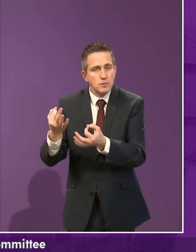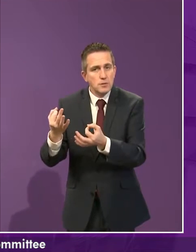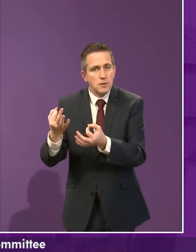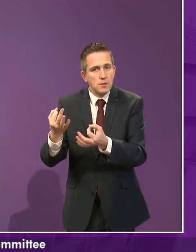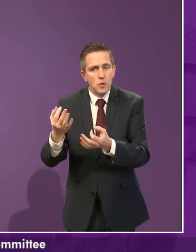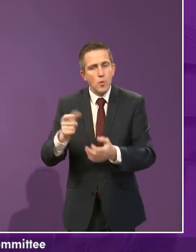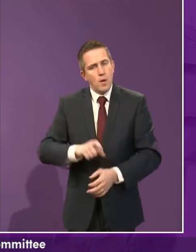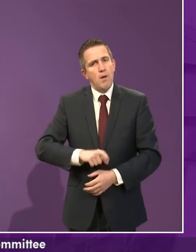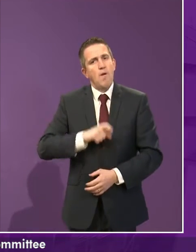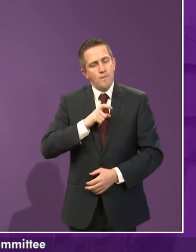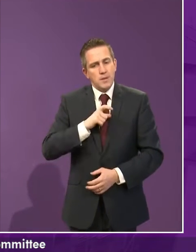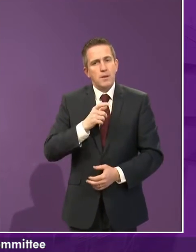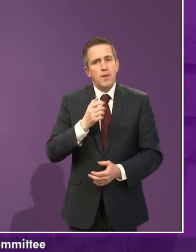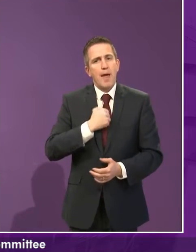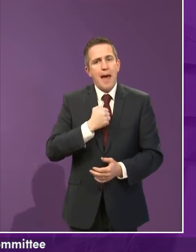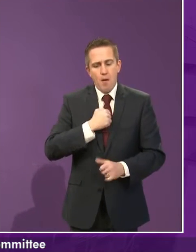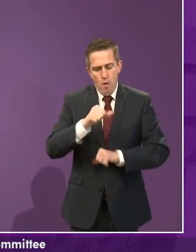is commonality